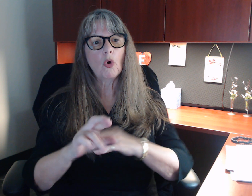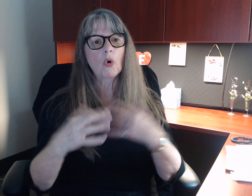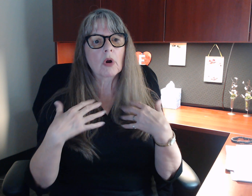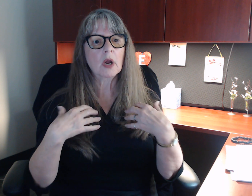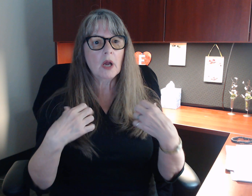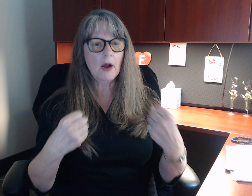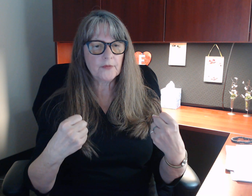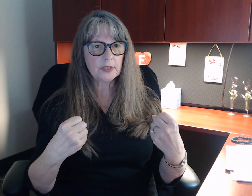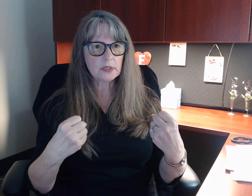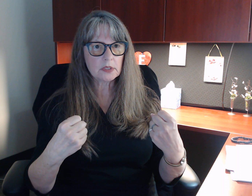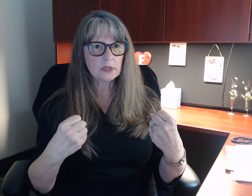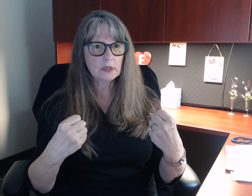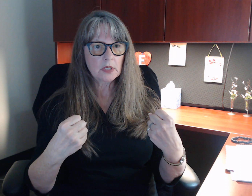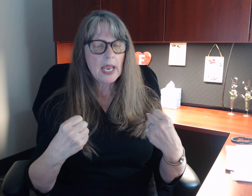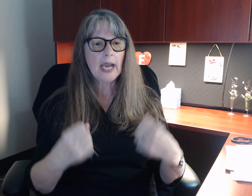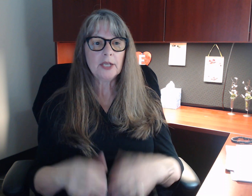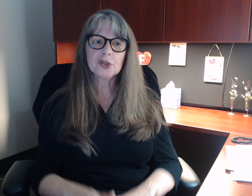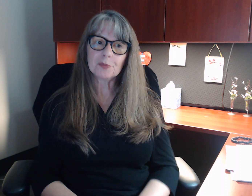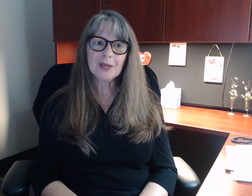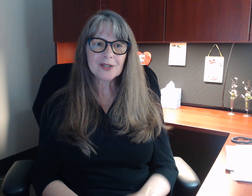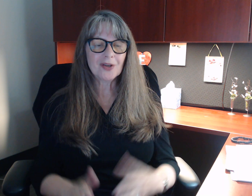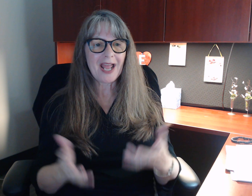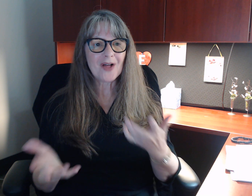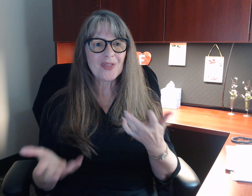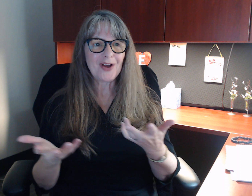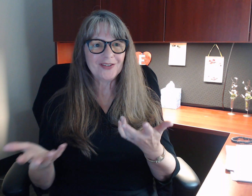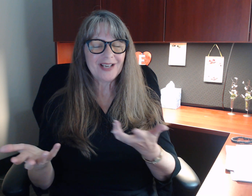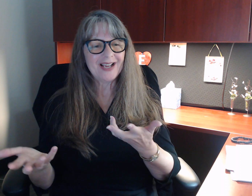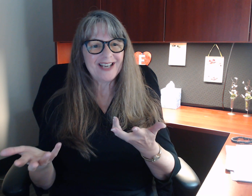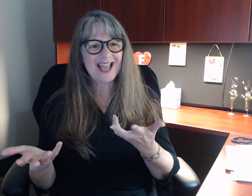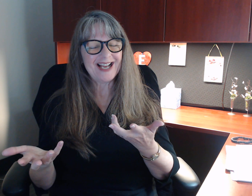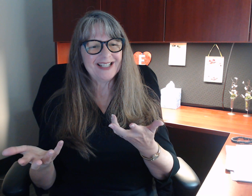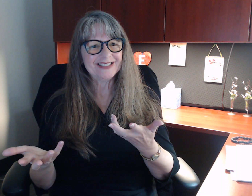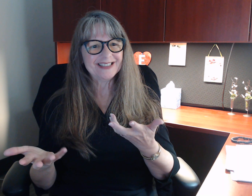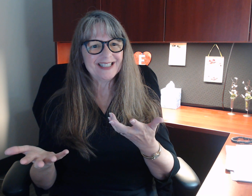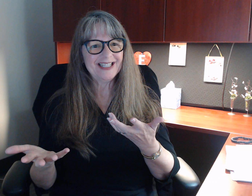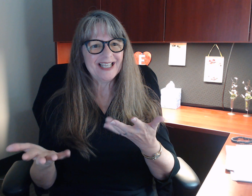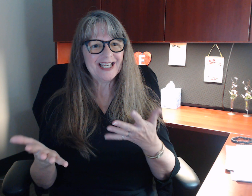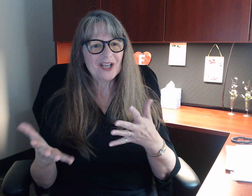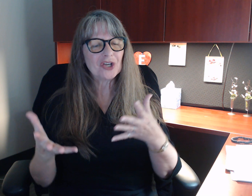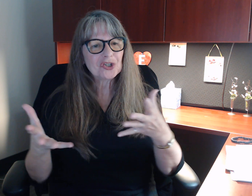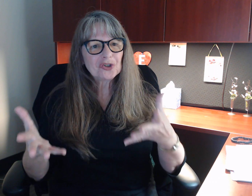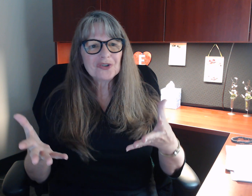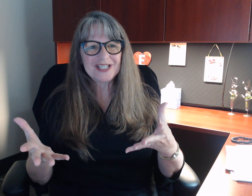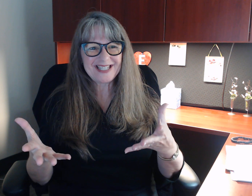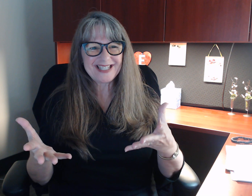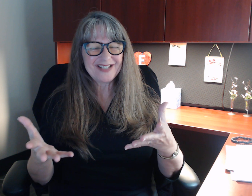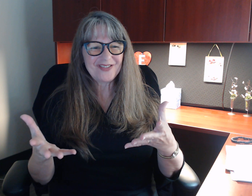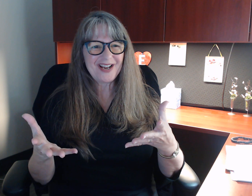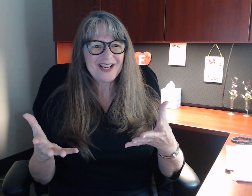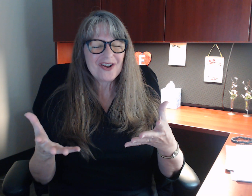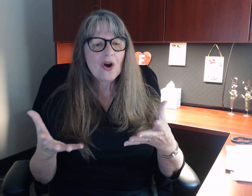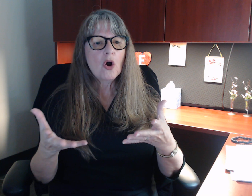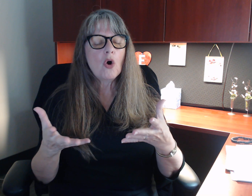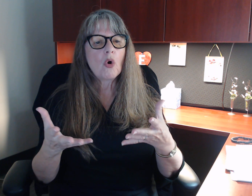or confidence. And it just depends on how on the assurance, right?